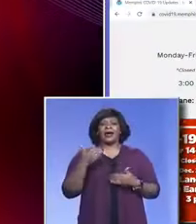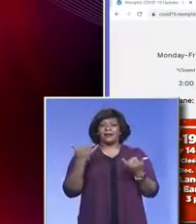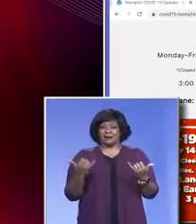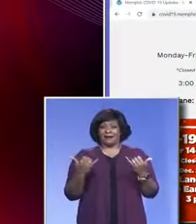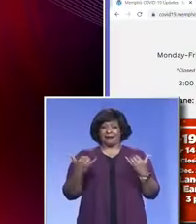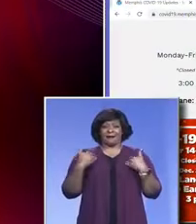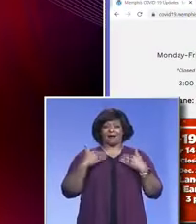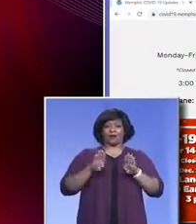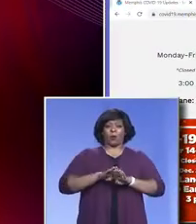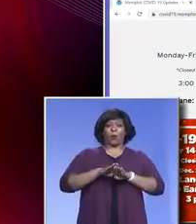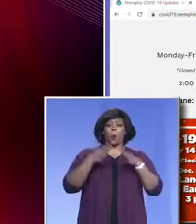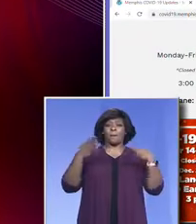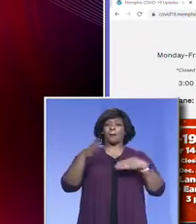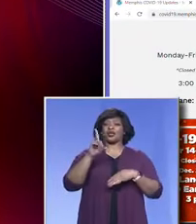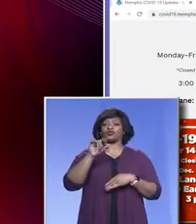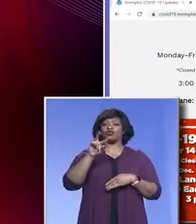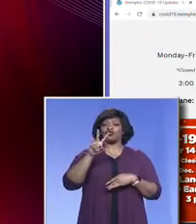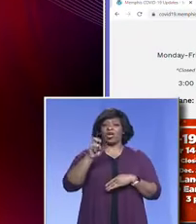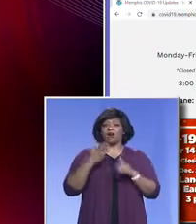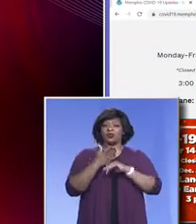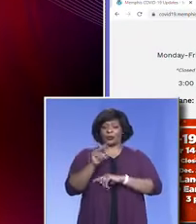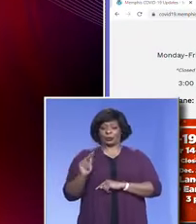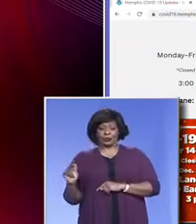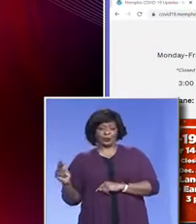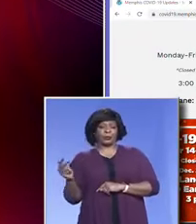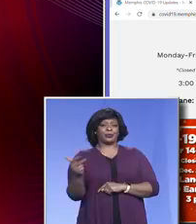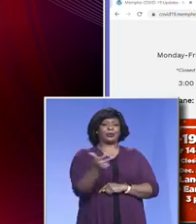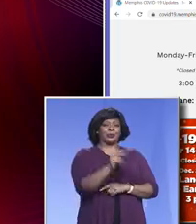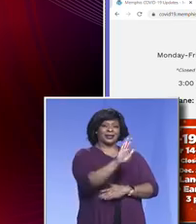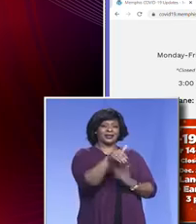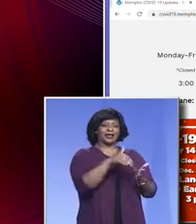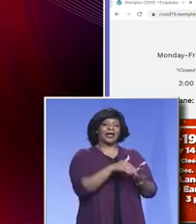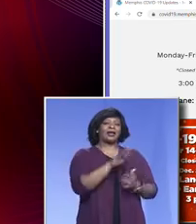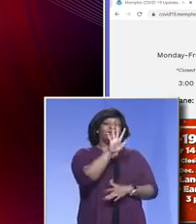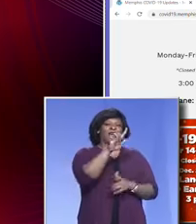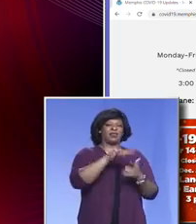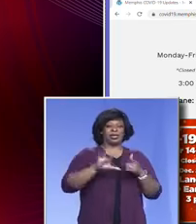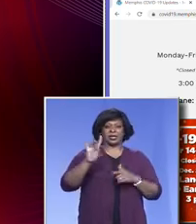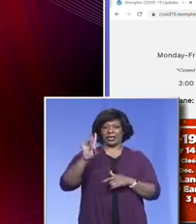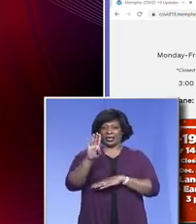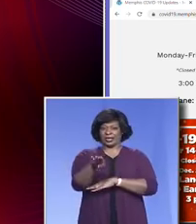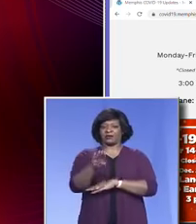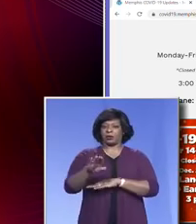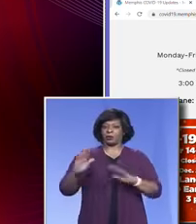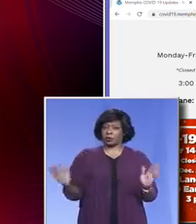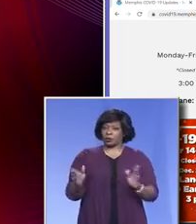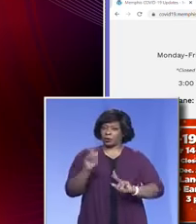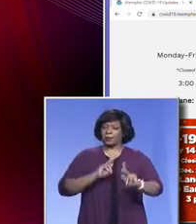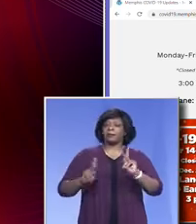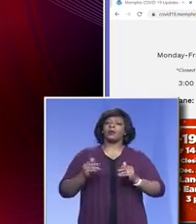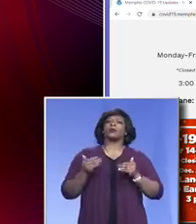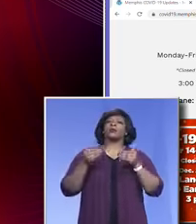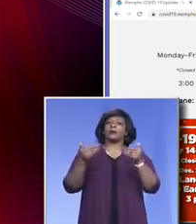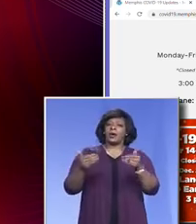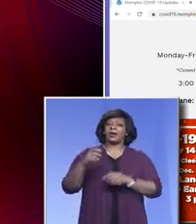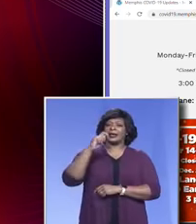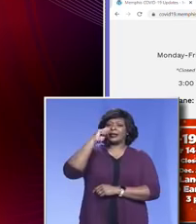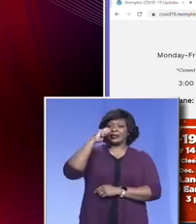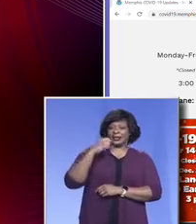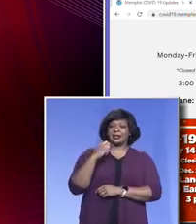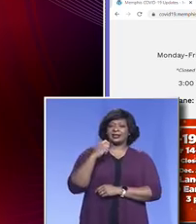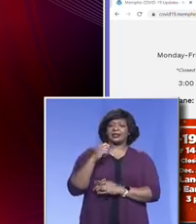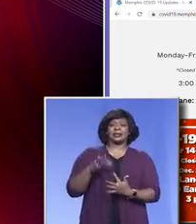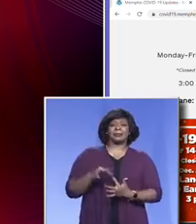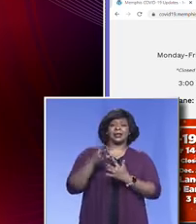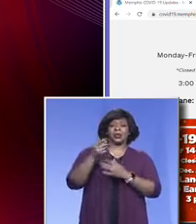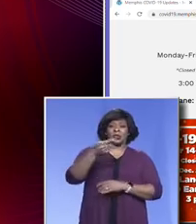now some open drive-through sites that are available from 5 to 8 in the evening. So we really encourage people to get tested, and